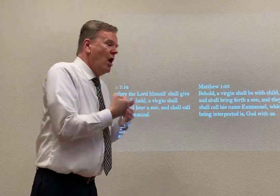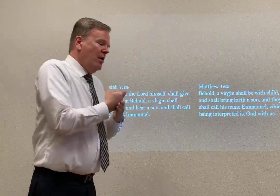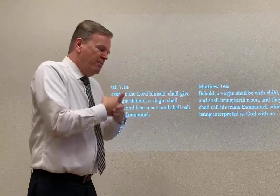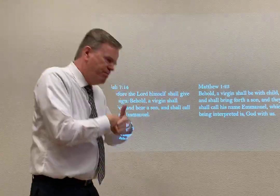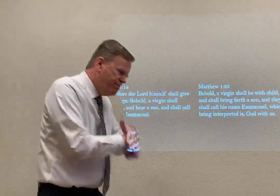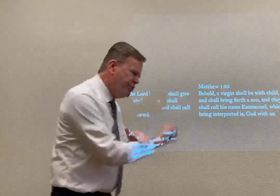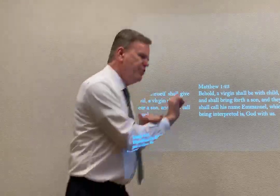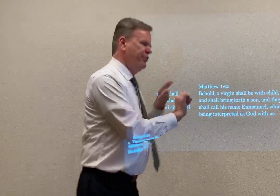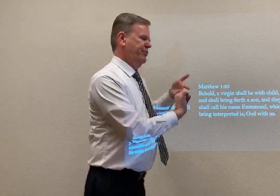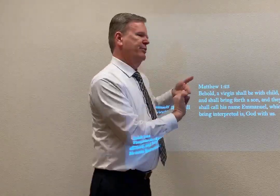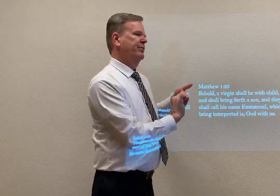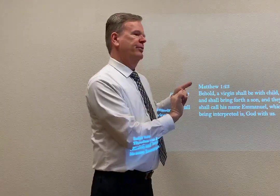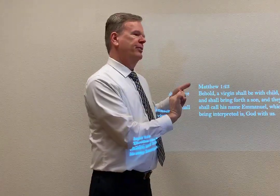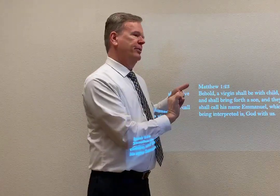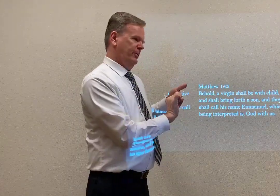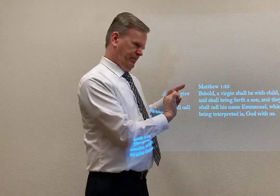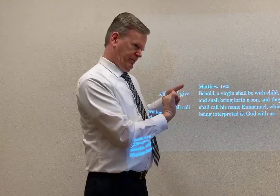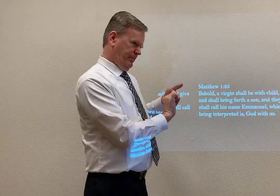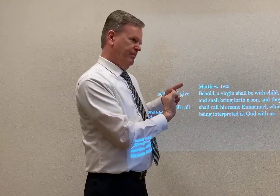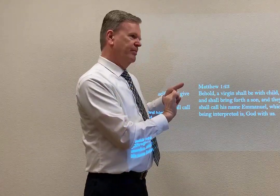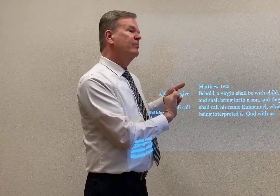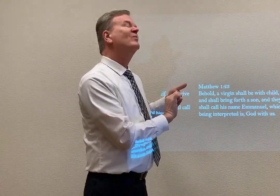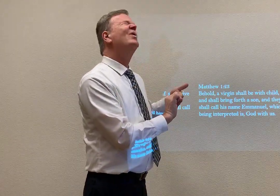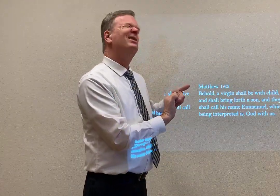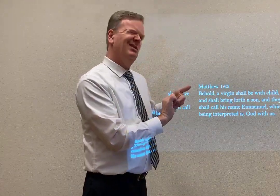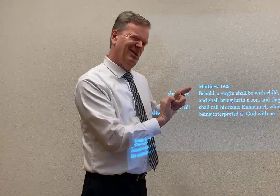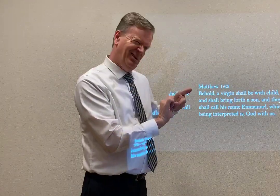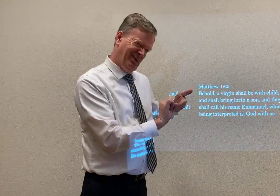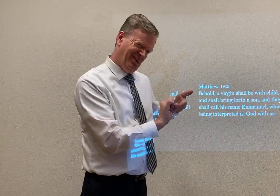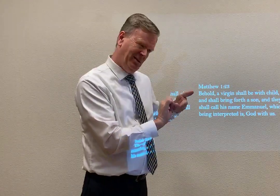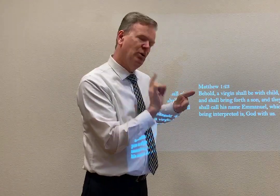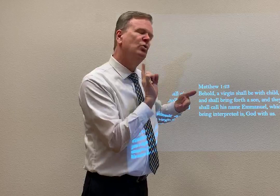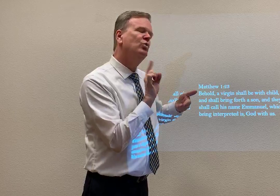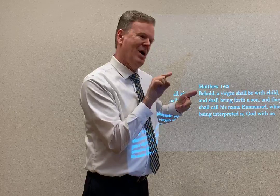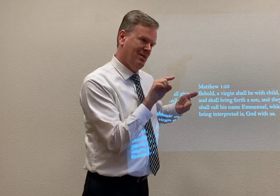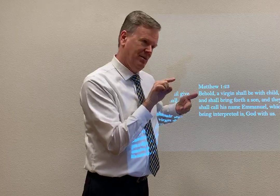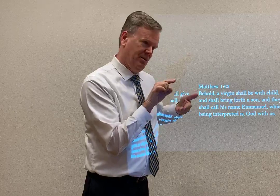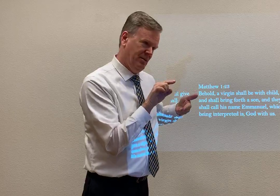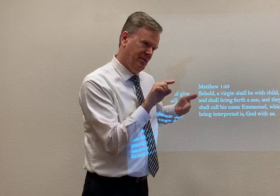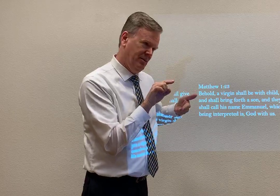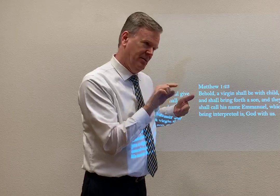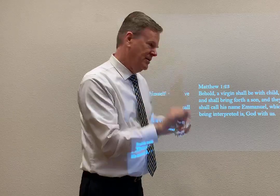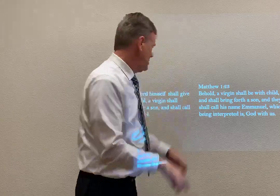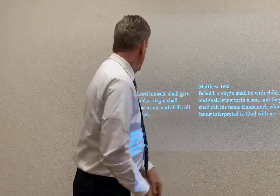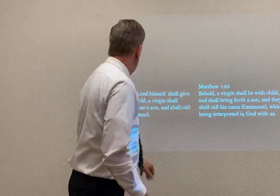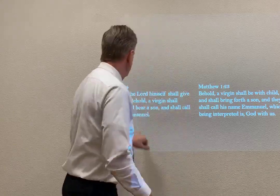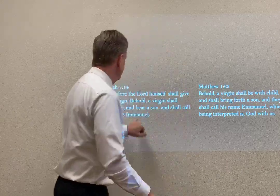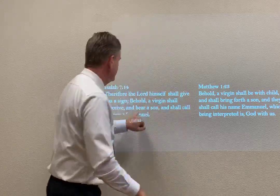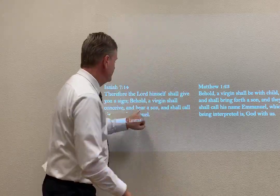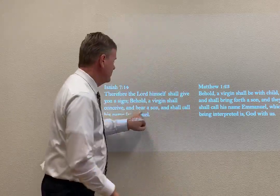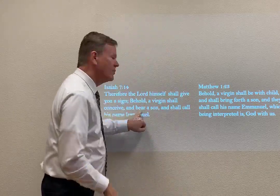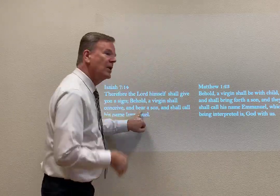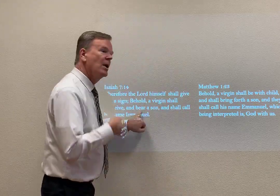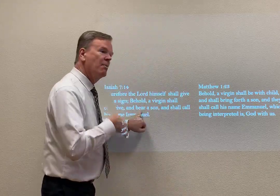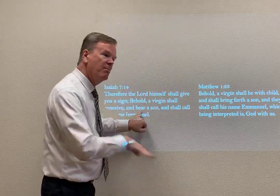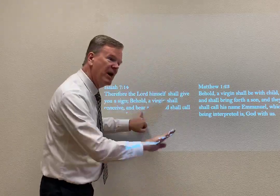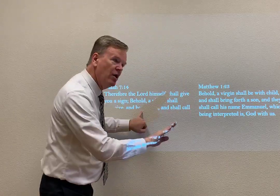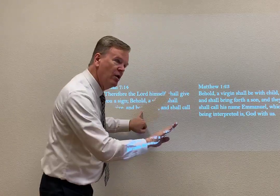Right. Bring forth is, where you're talking, bring forth is to give birth. Bear a